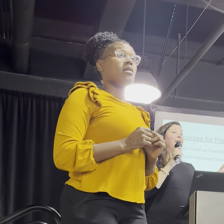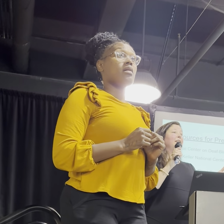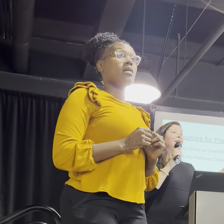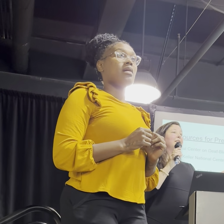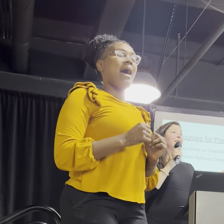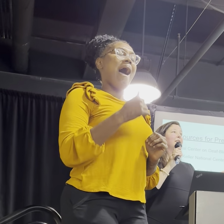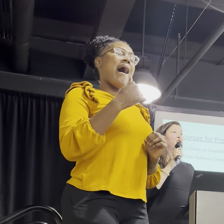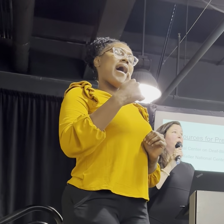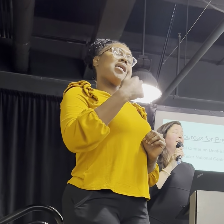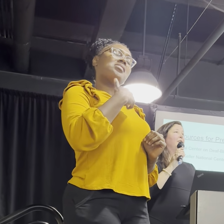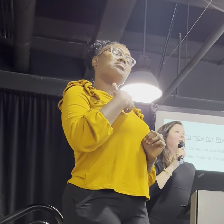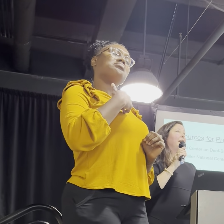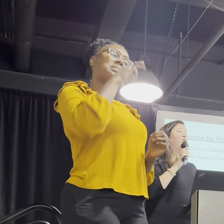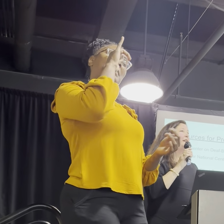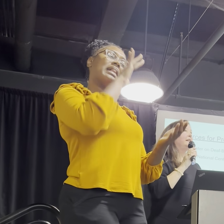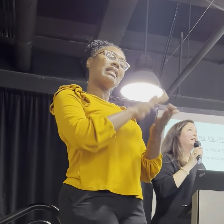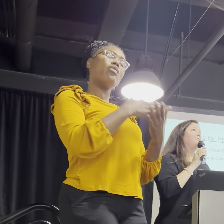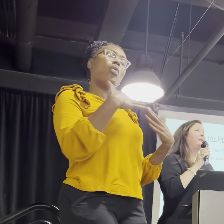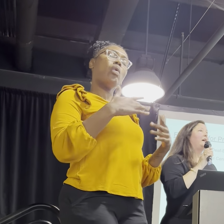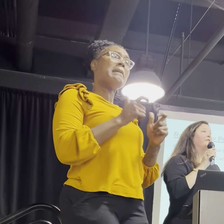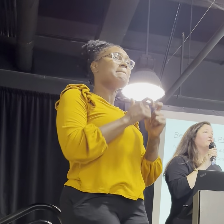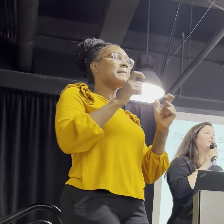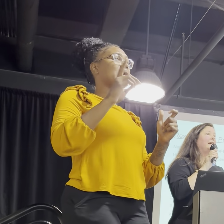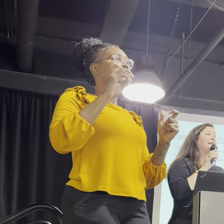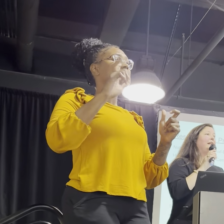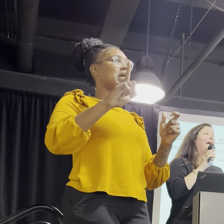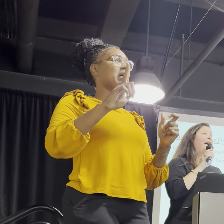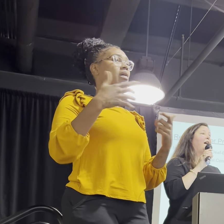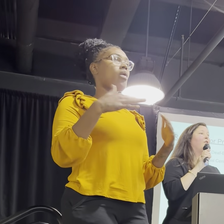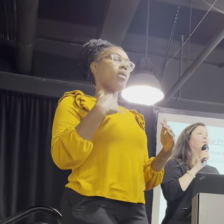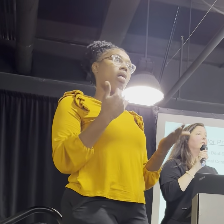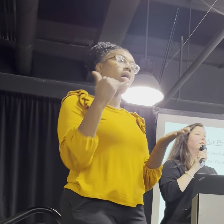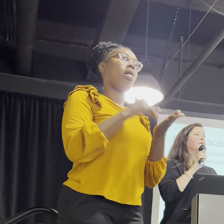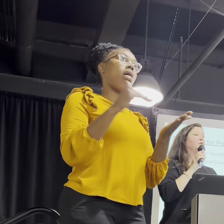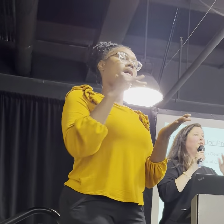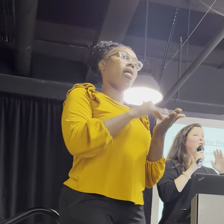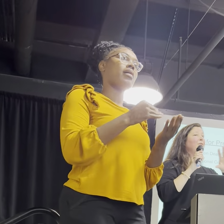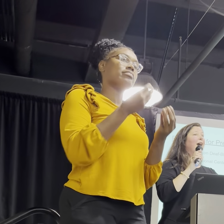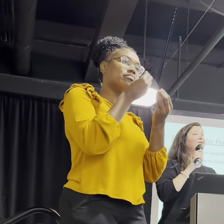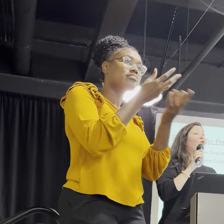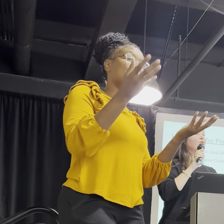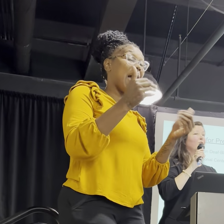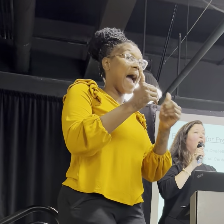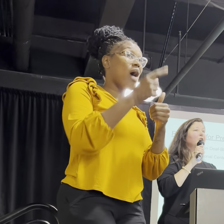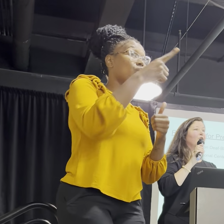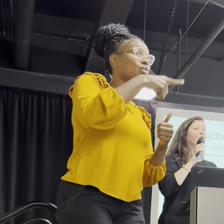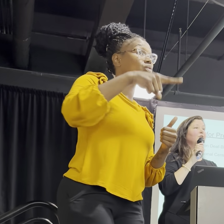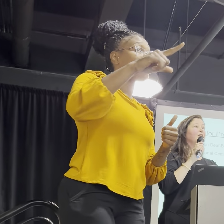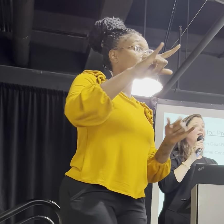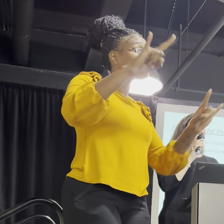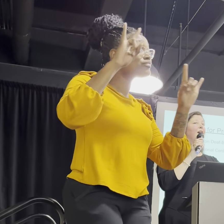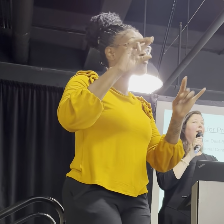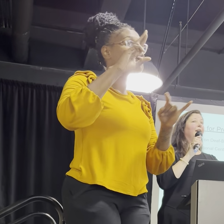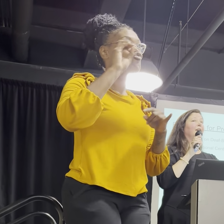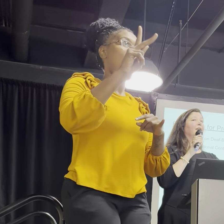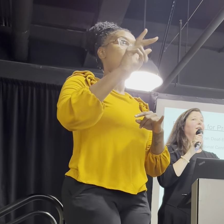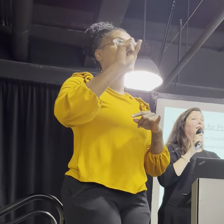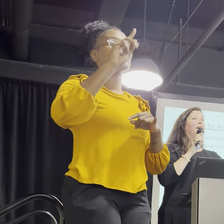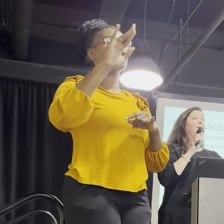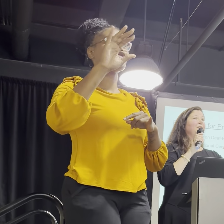I think it is such a big deal, and I don't think it can be overstated how you guys are the rock stars.